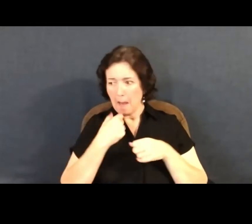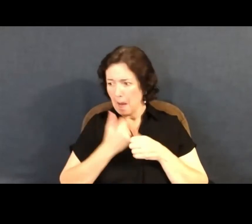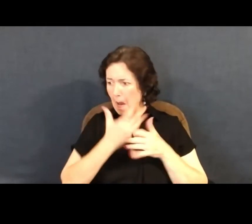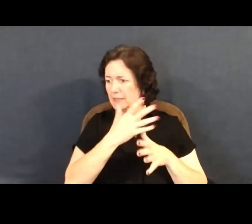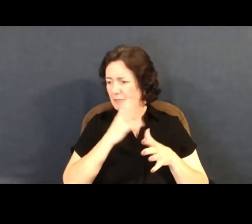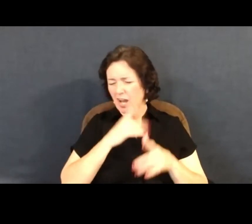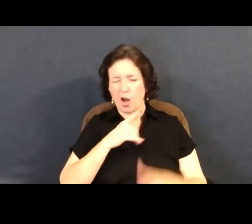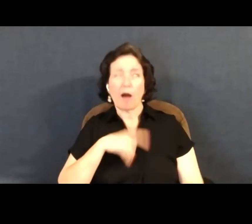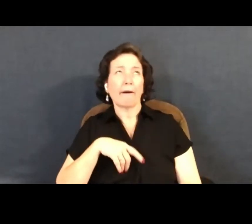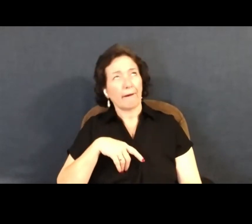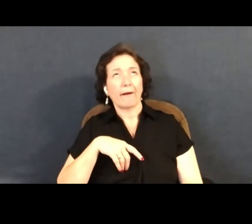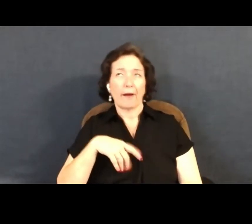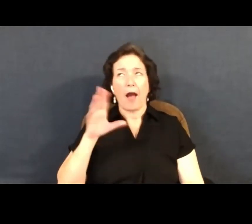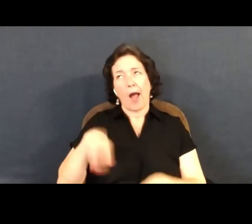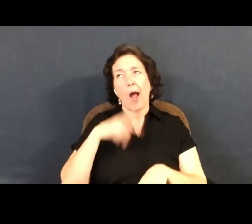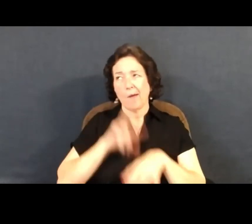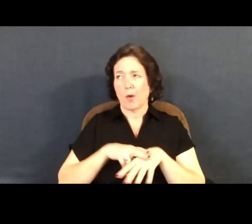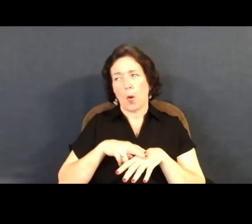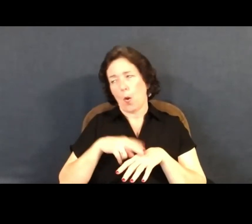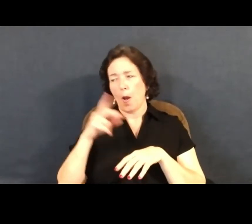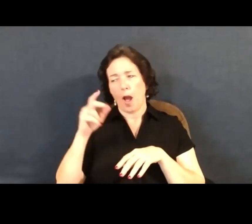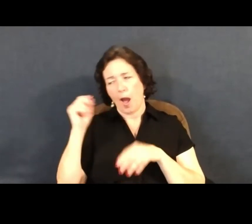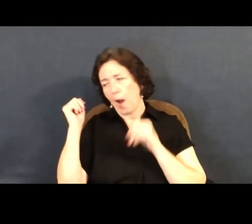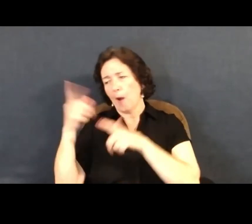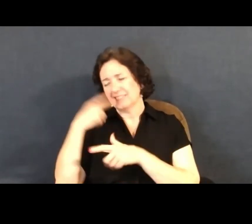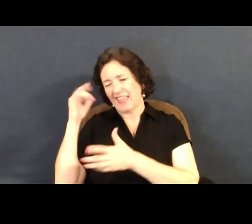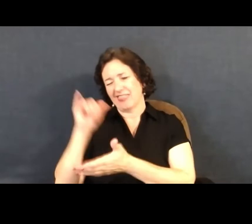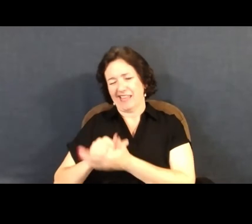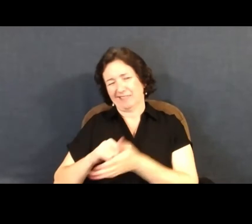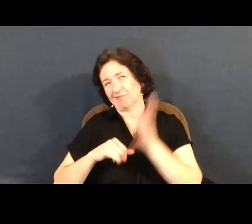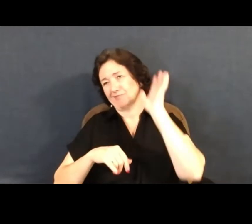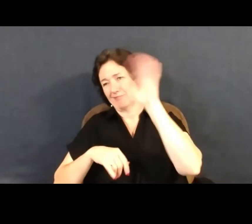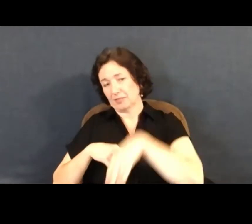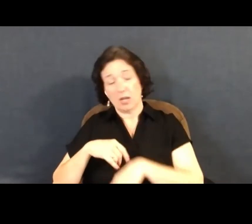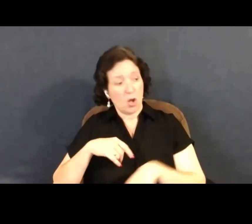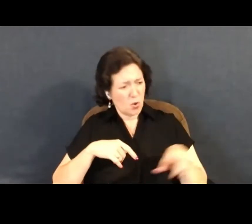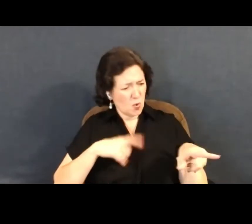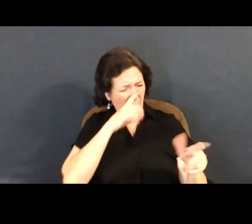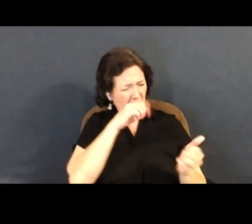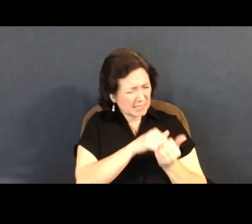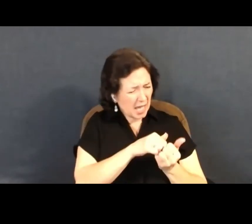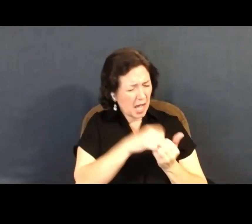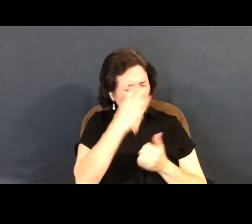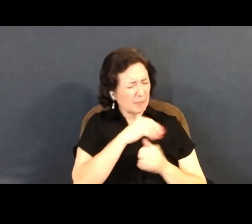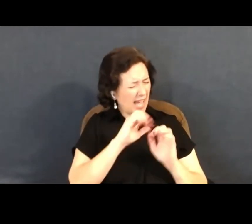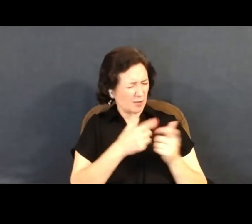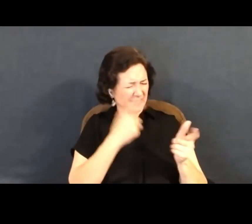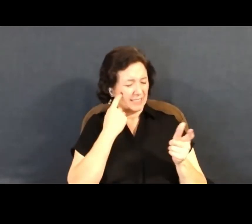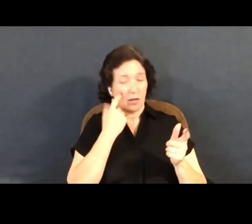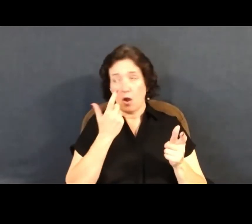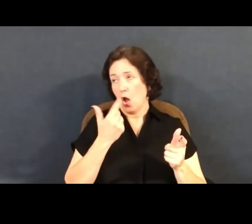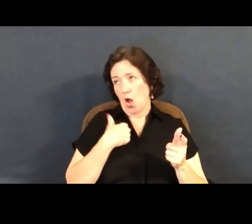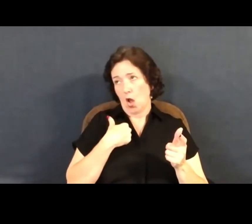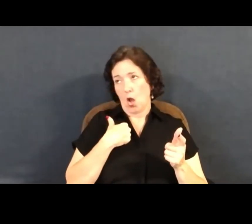"A likely tale," he says. "They all say that, sir." "You were asleep. You didn't hear." "I was